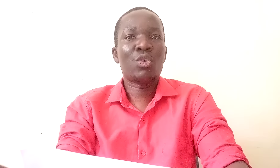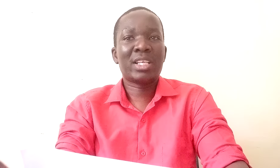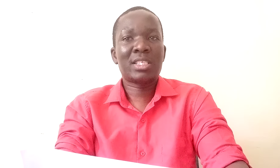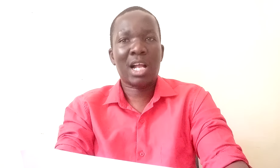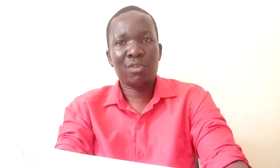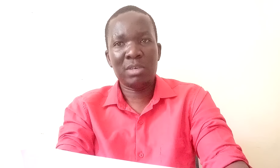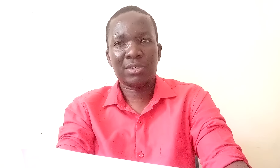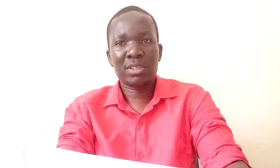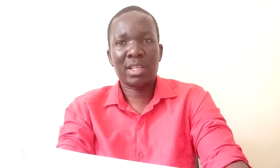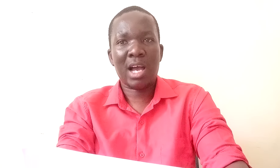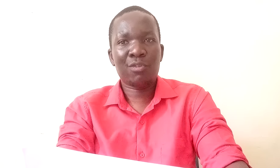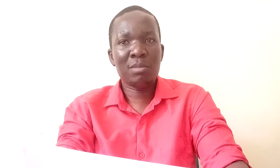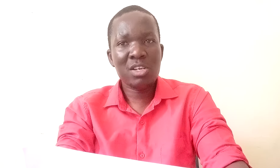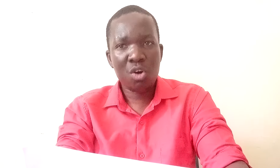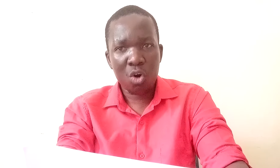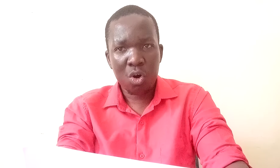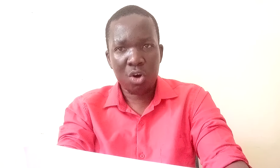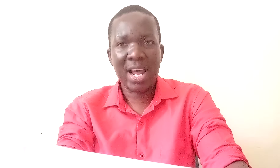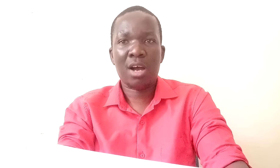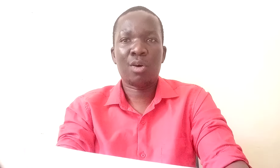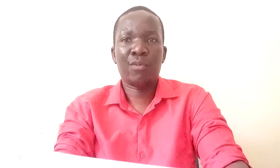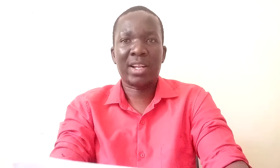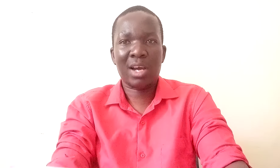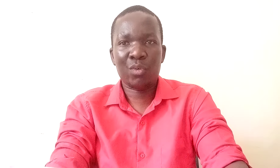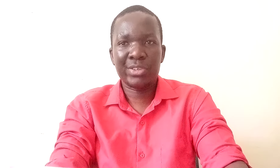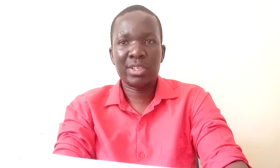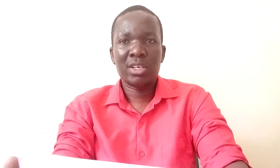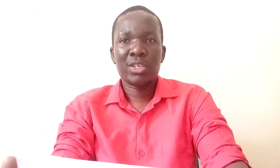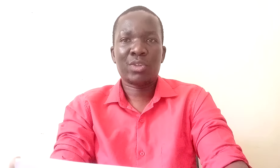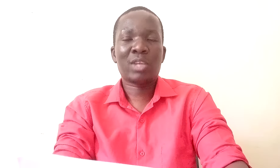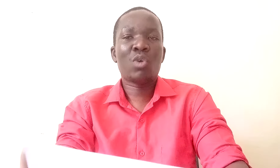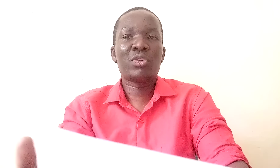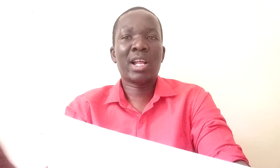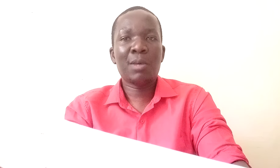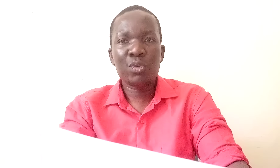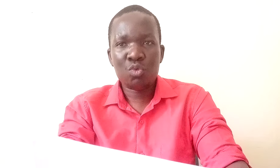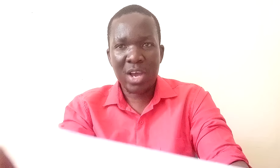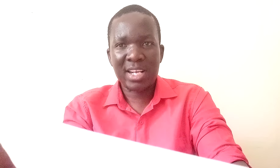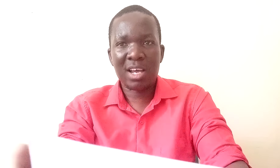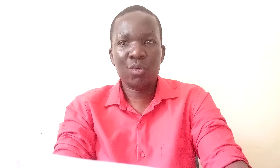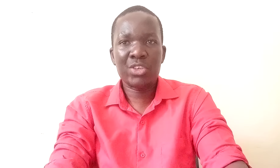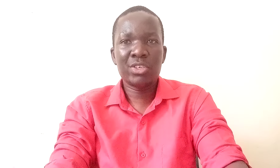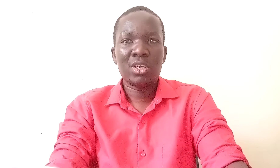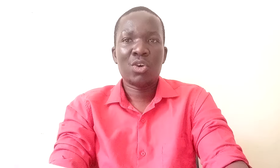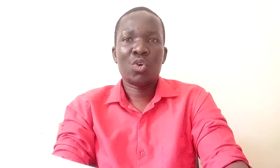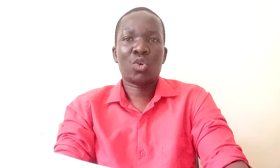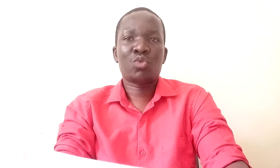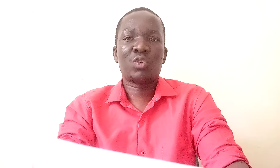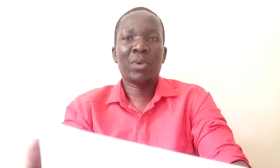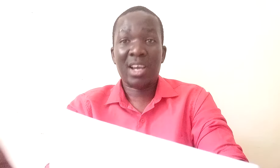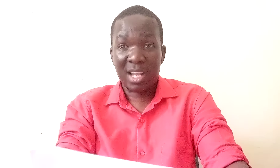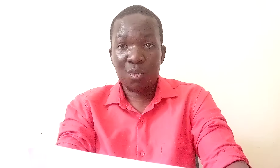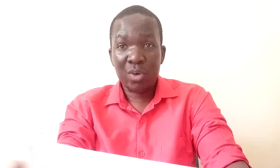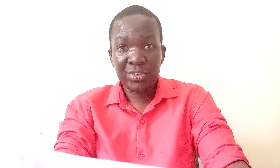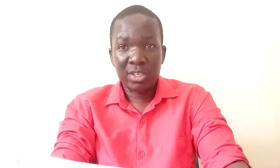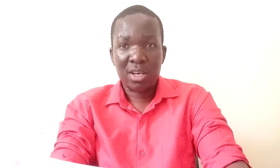its alphabets, the alphabetical order of a language. So that one will help you to write a language or to speak a language and